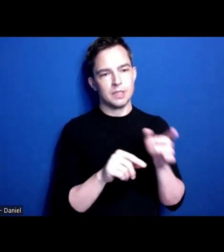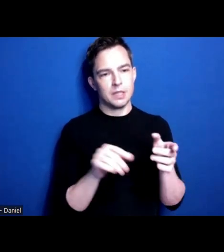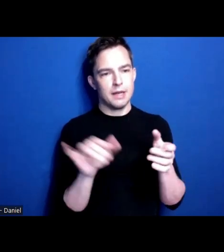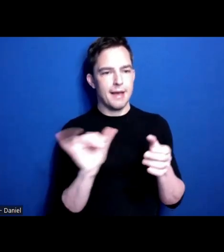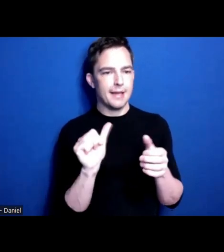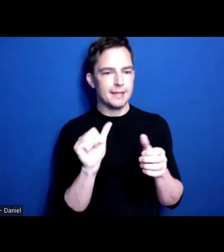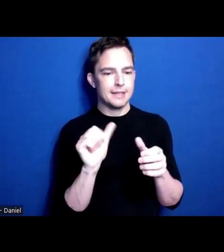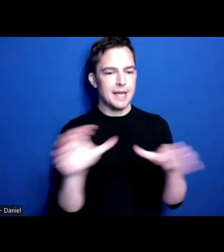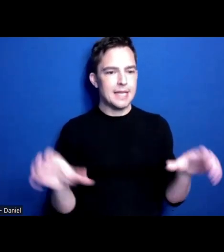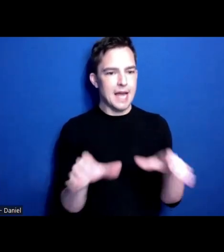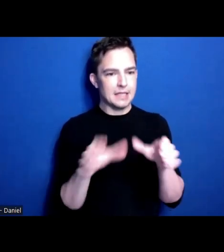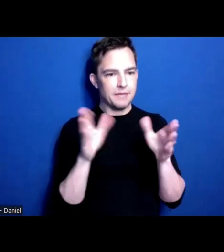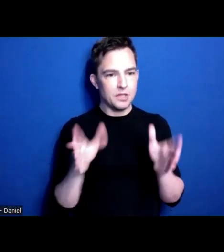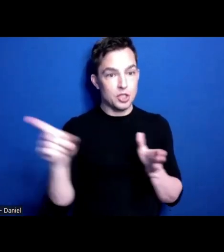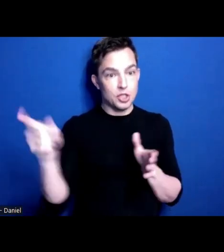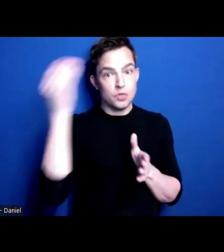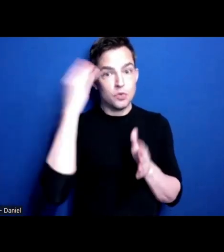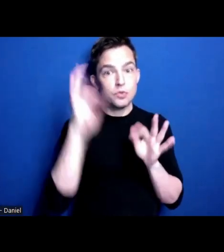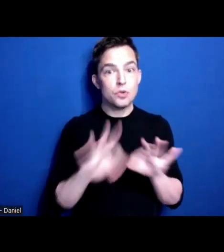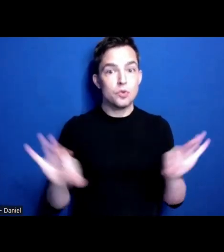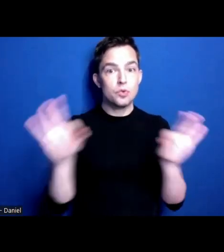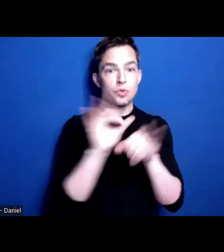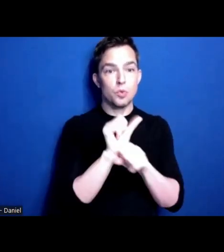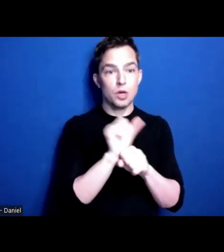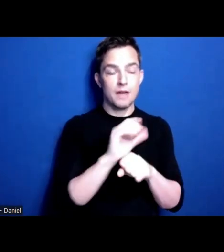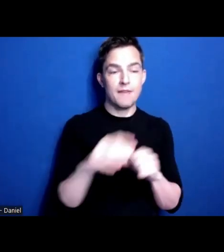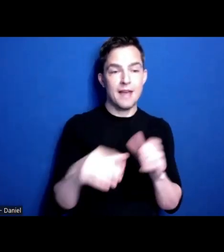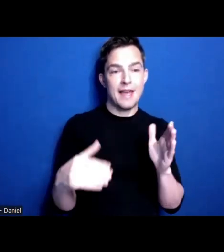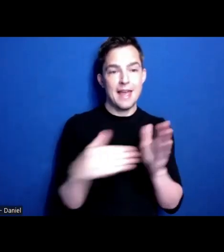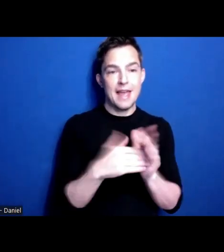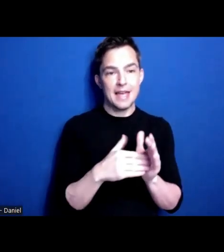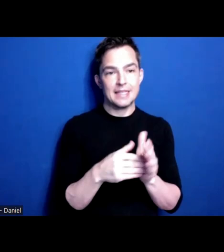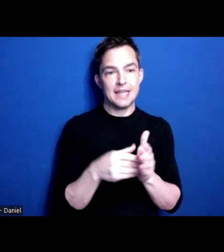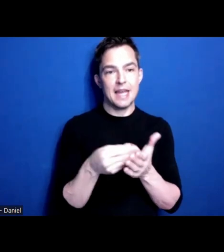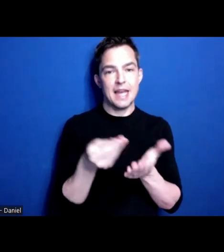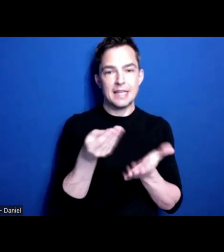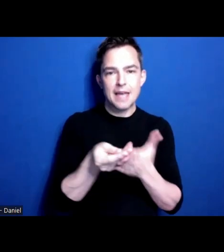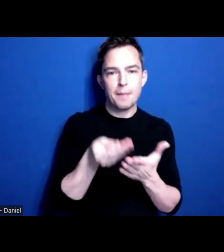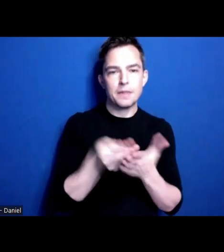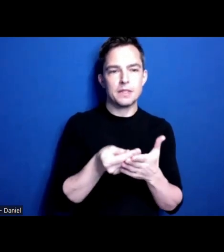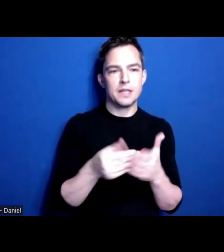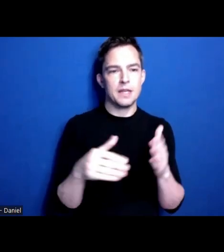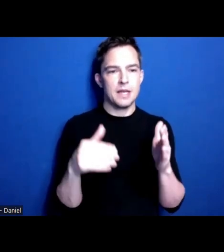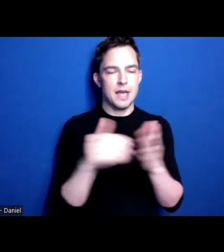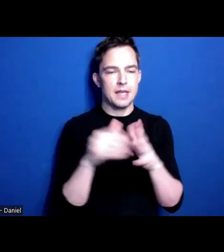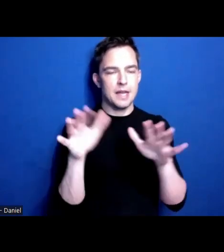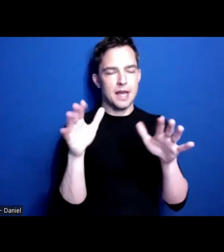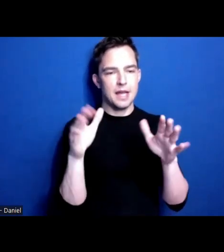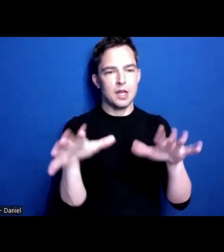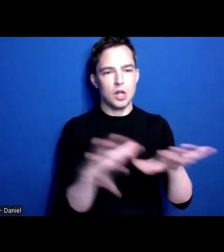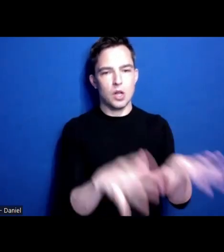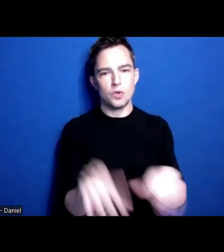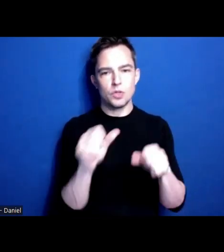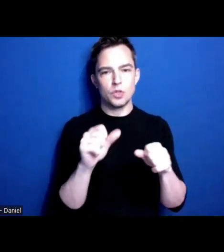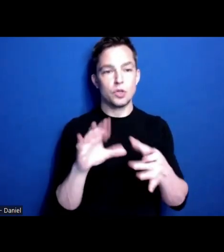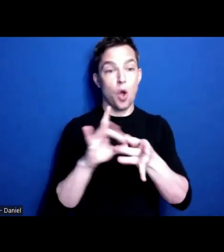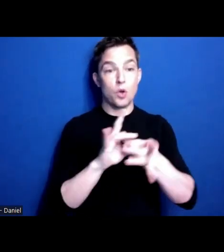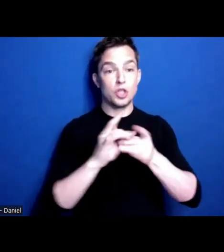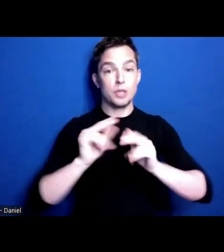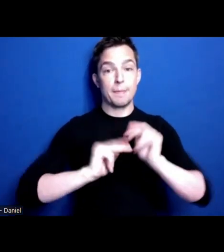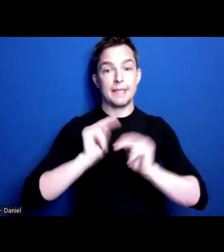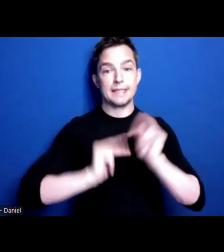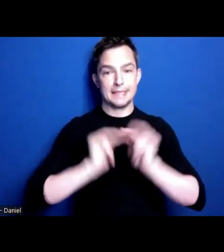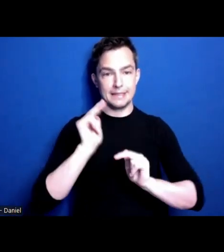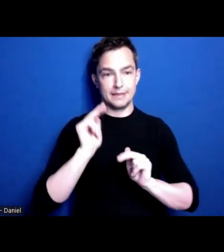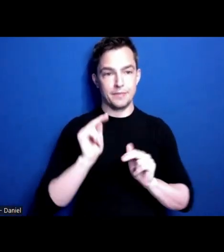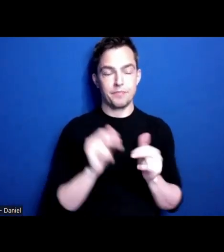she knew was the crucial work of anti-capitalist and anti-colonial coalition building. And yet, just